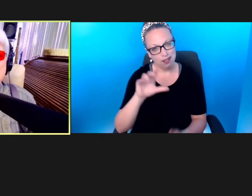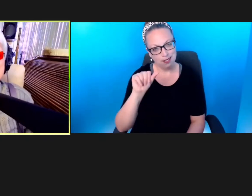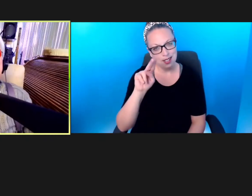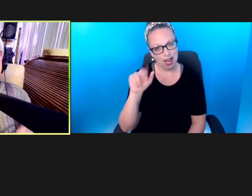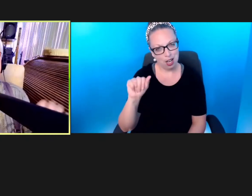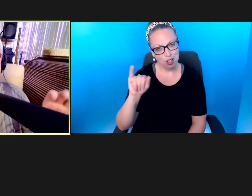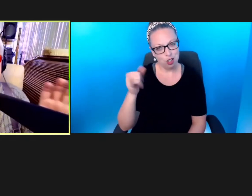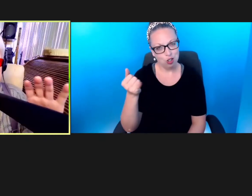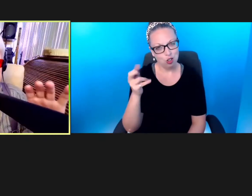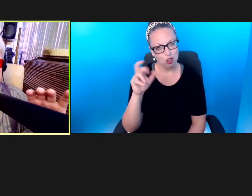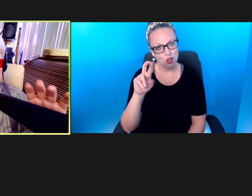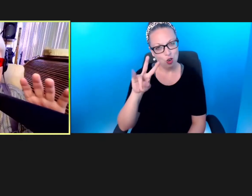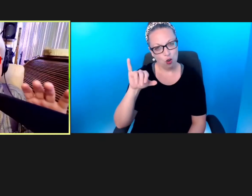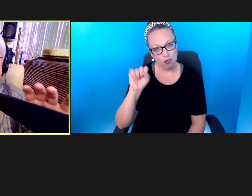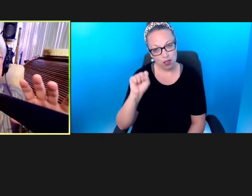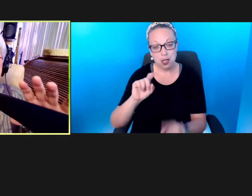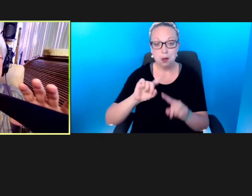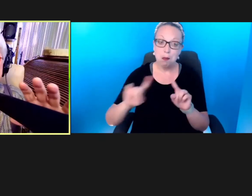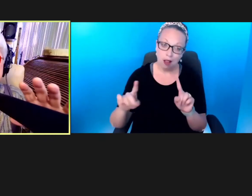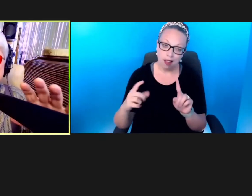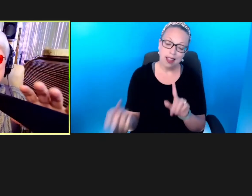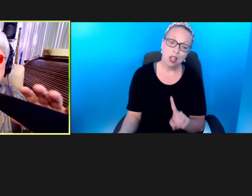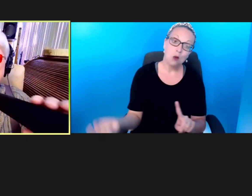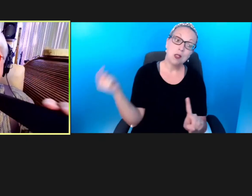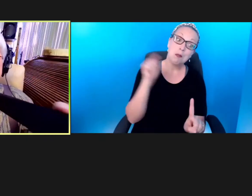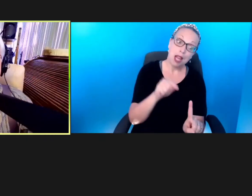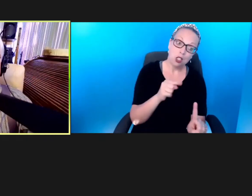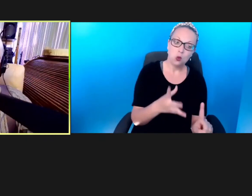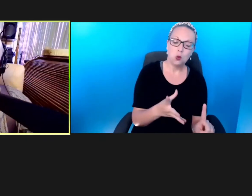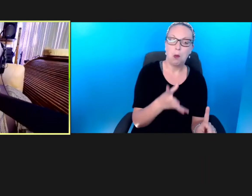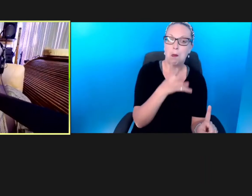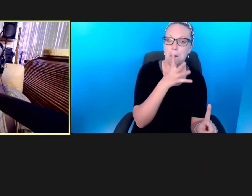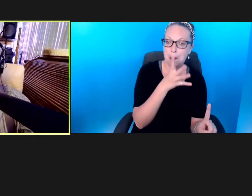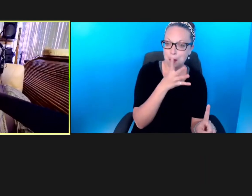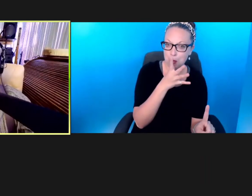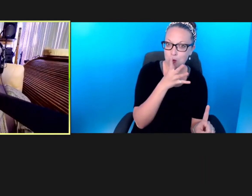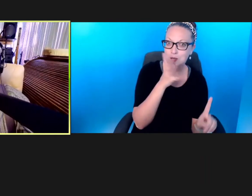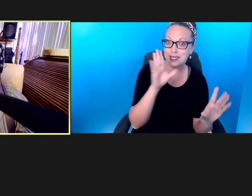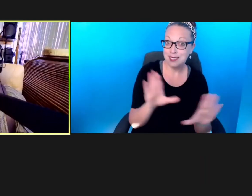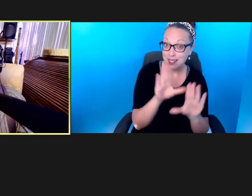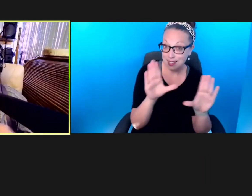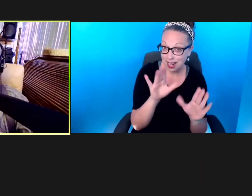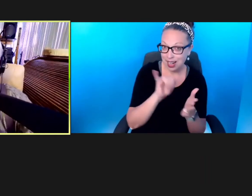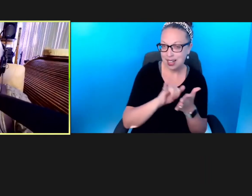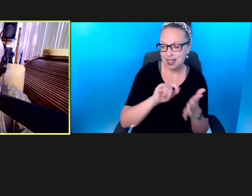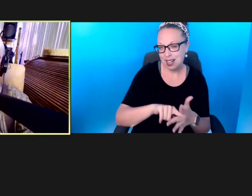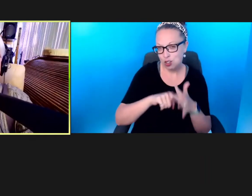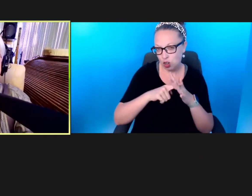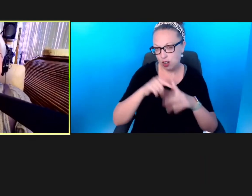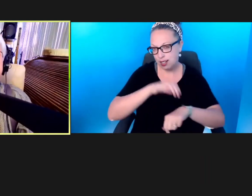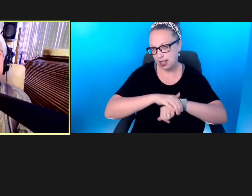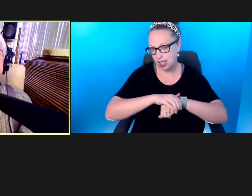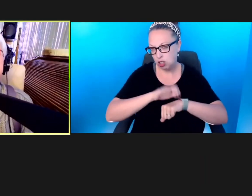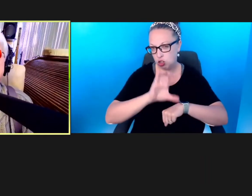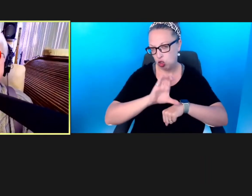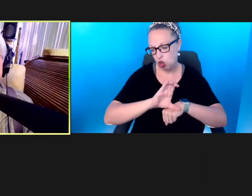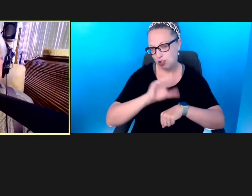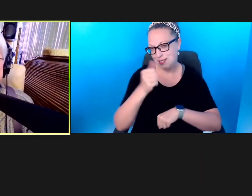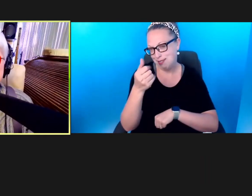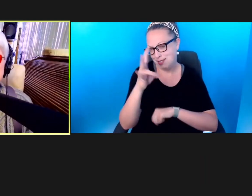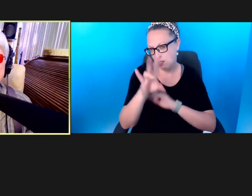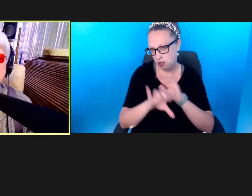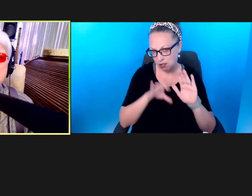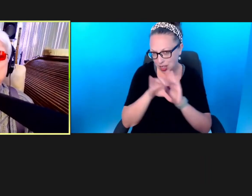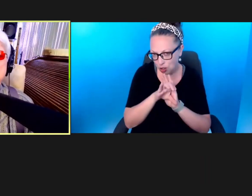to Mother's Sunday, which was celebrated beginning in the English Church in the 17th century and